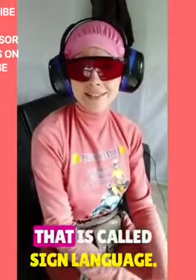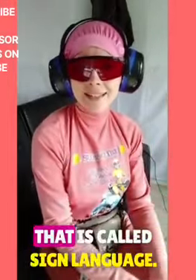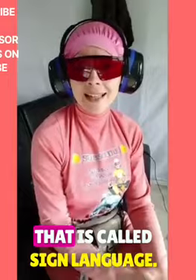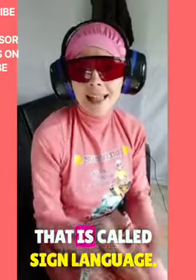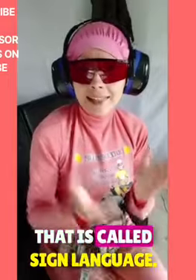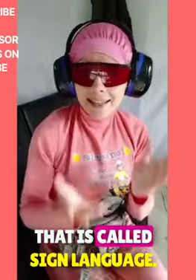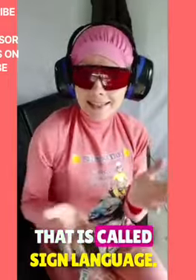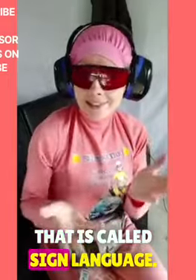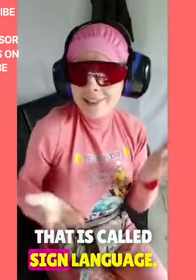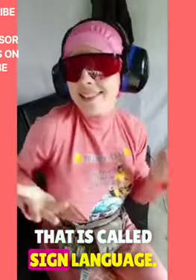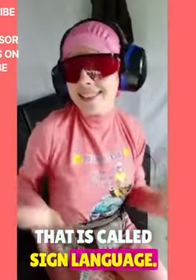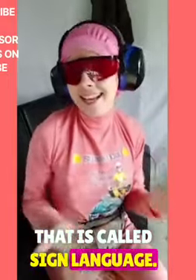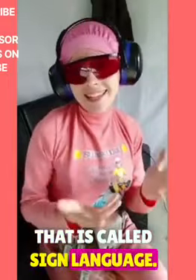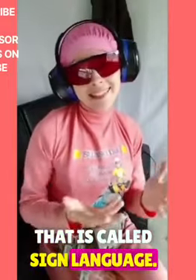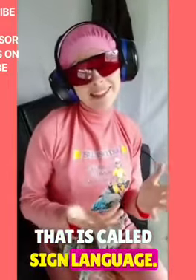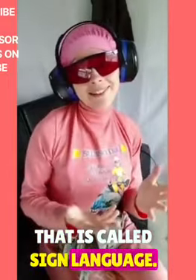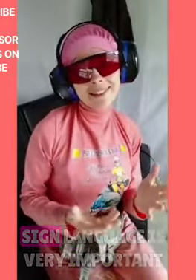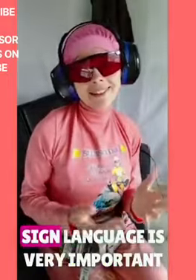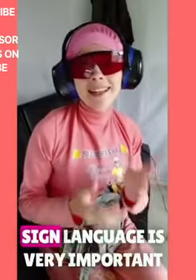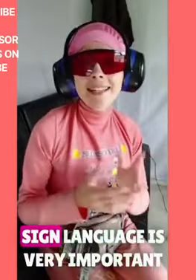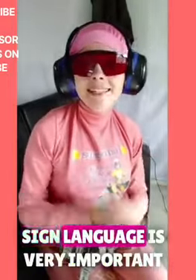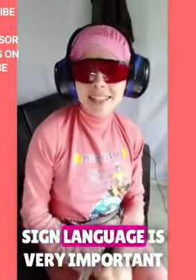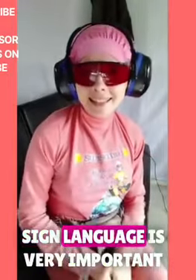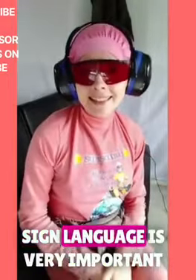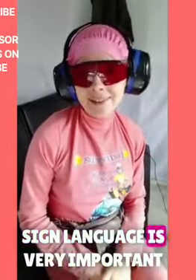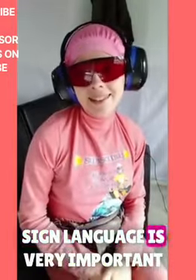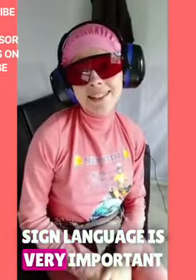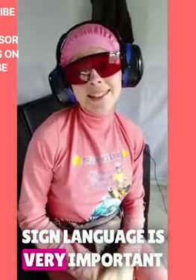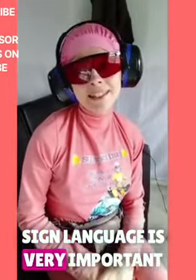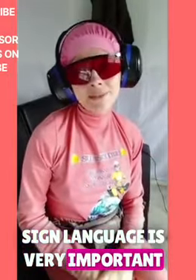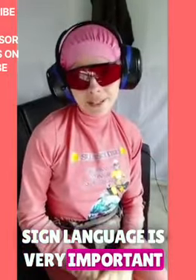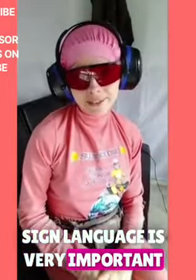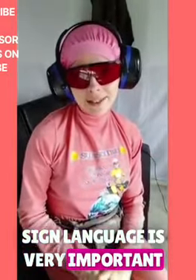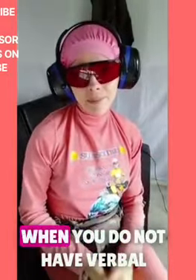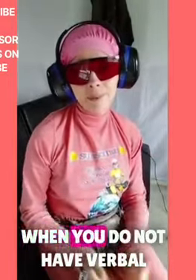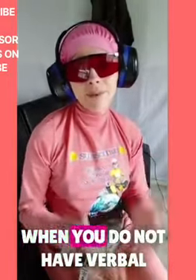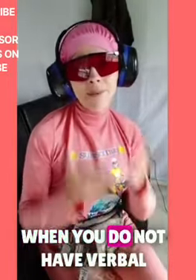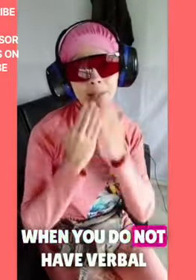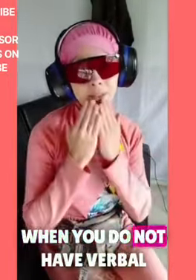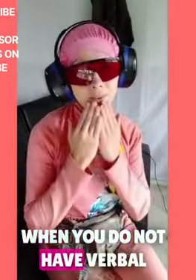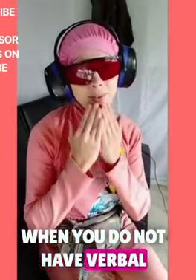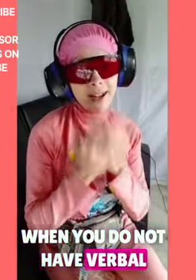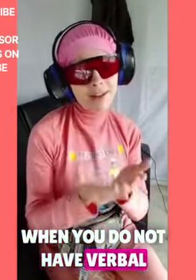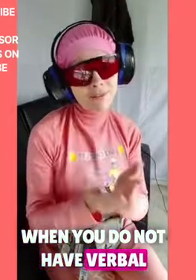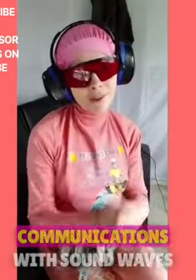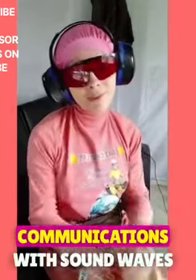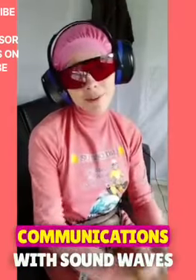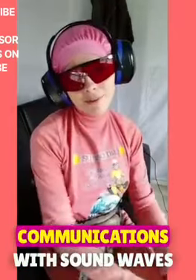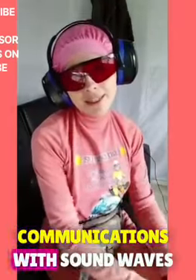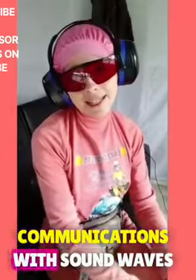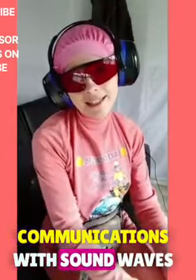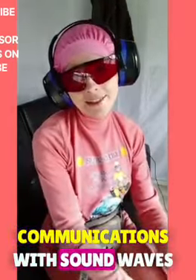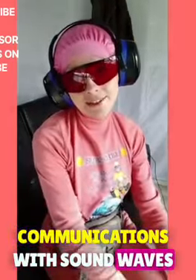That is called sign language. Sign language is very important when you do not have verbal communications of sound